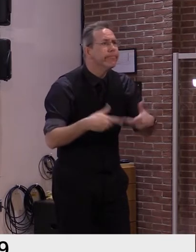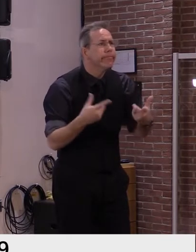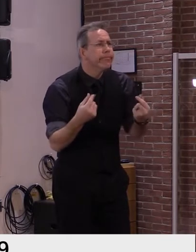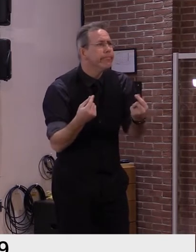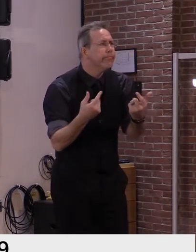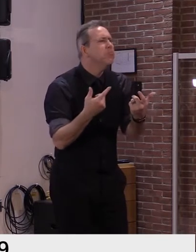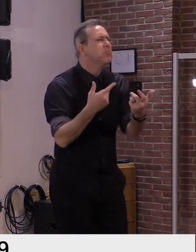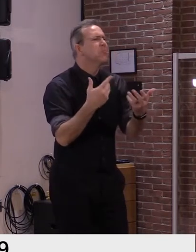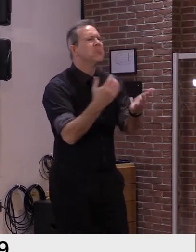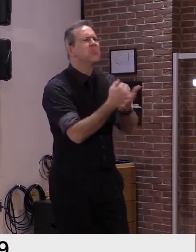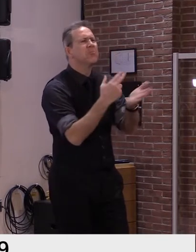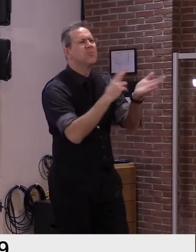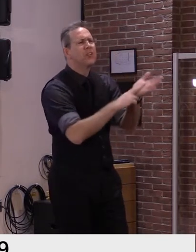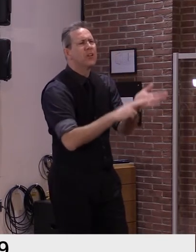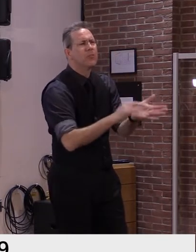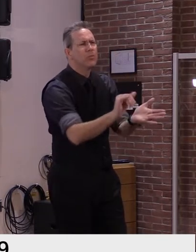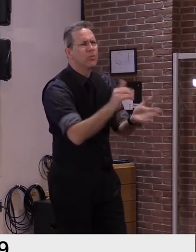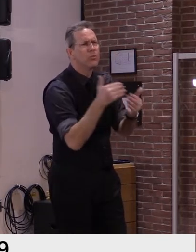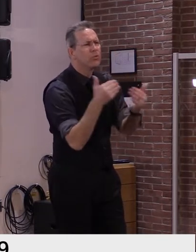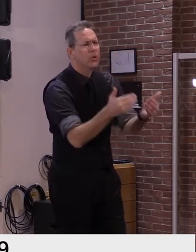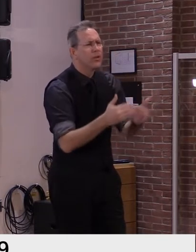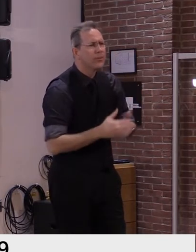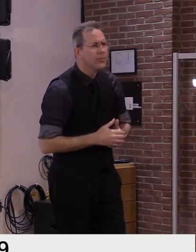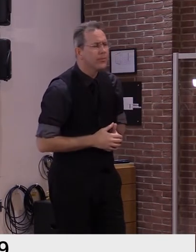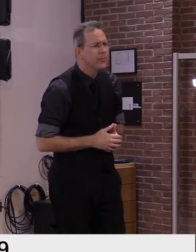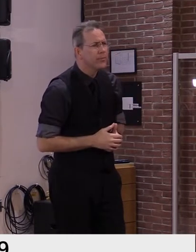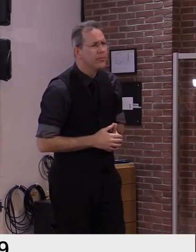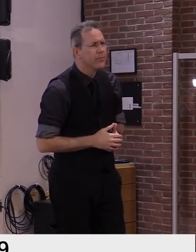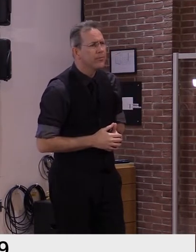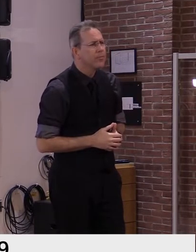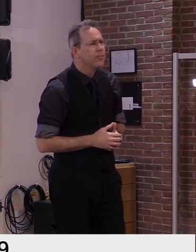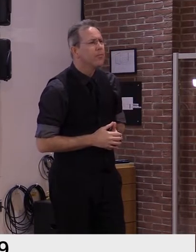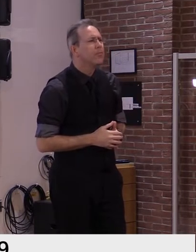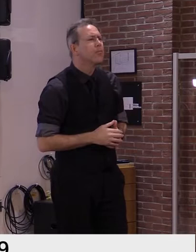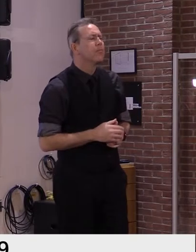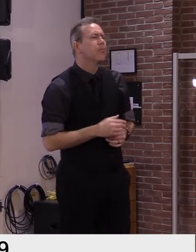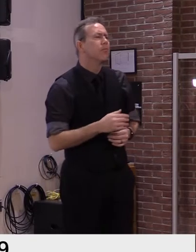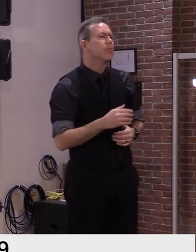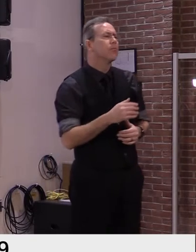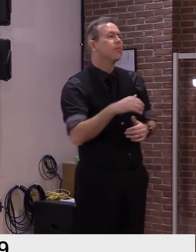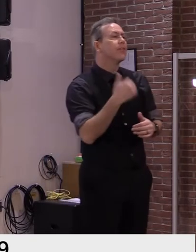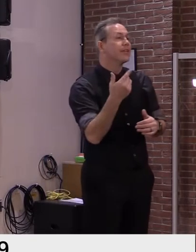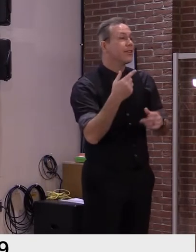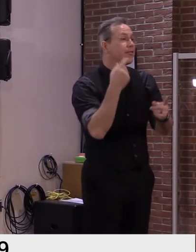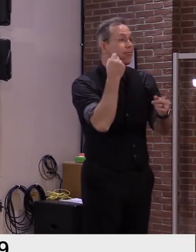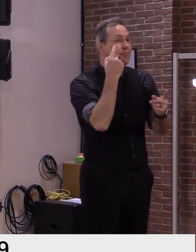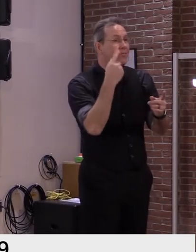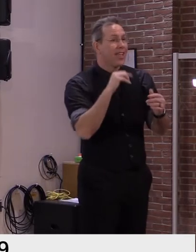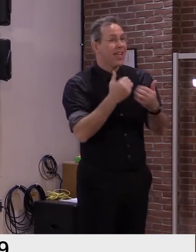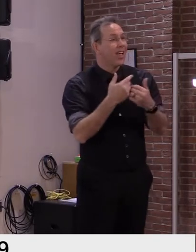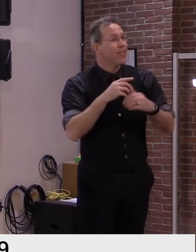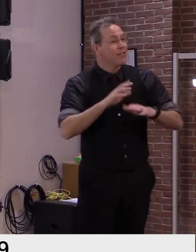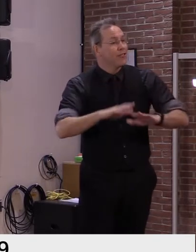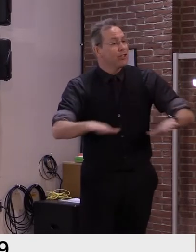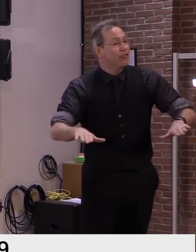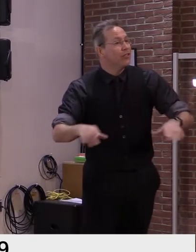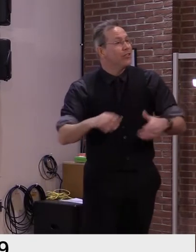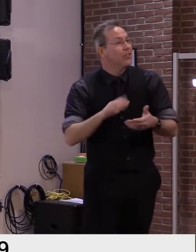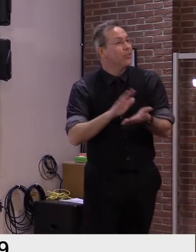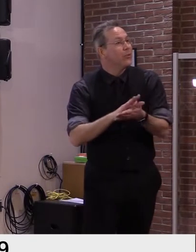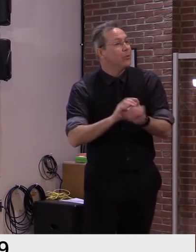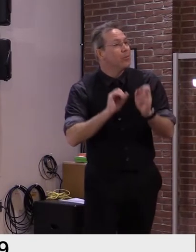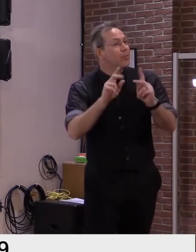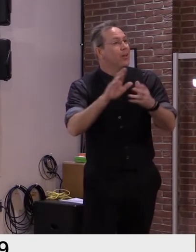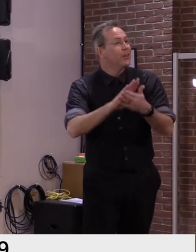The next thing I want to announce, to support getting our kids back into school 5 days a week, we will deploy vaccines for